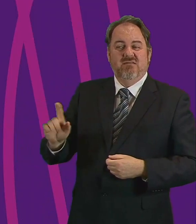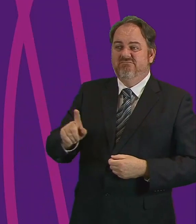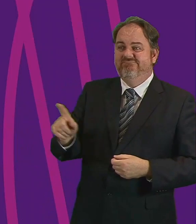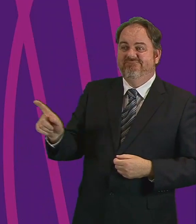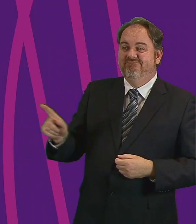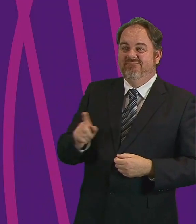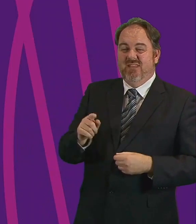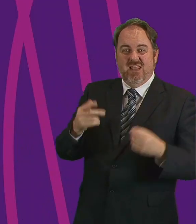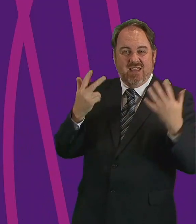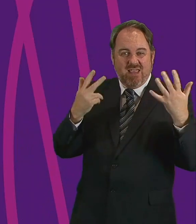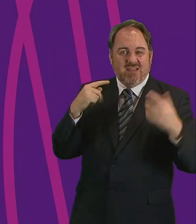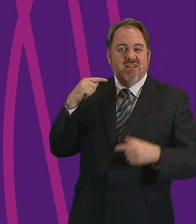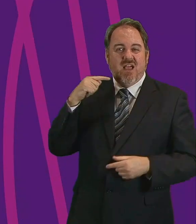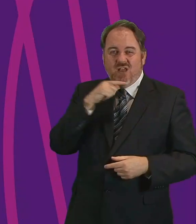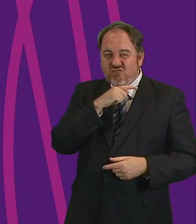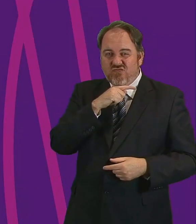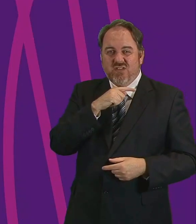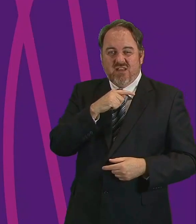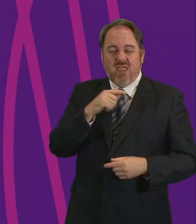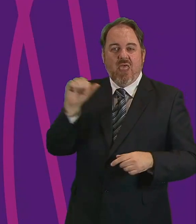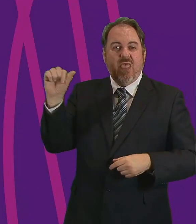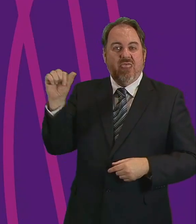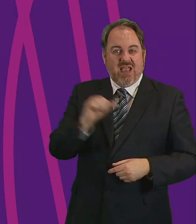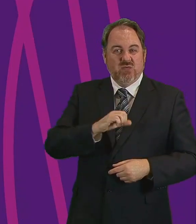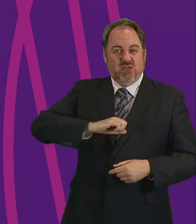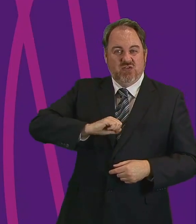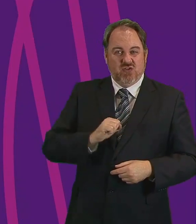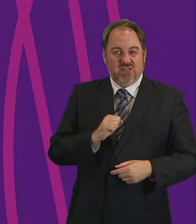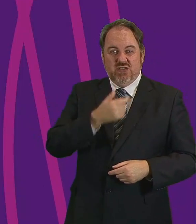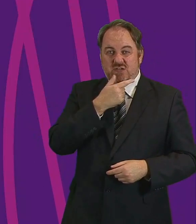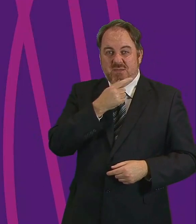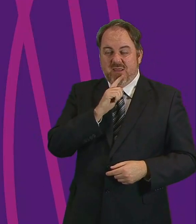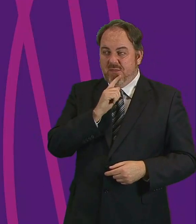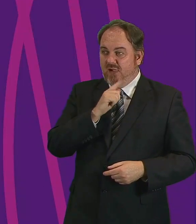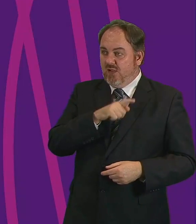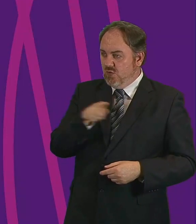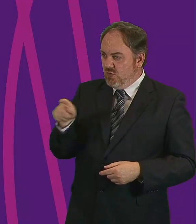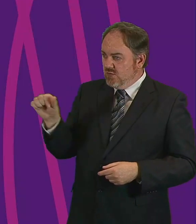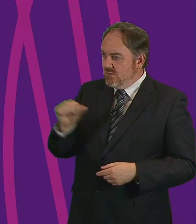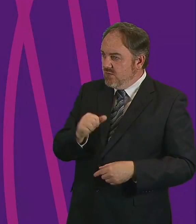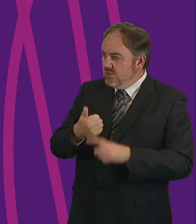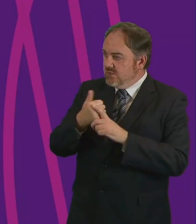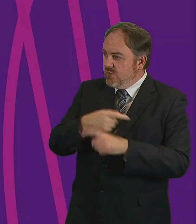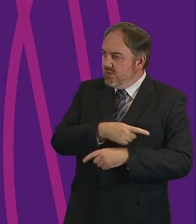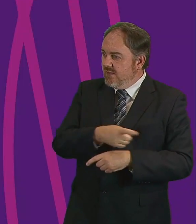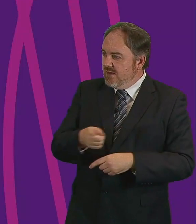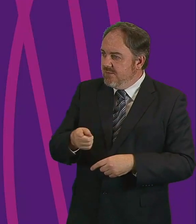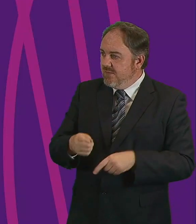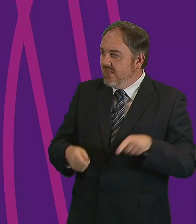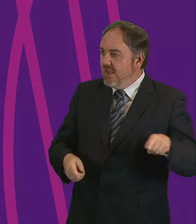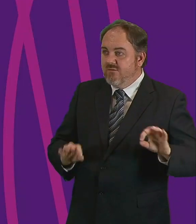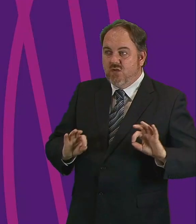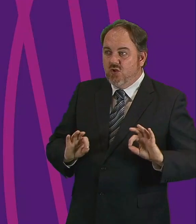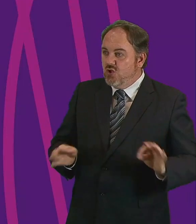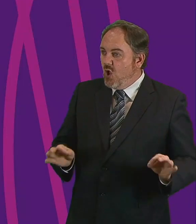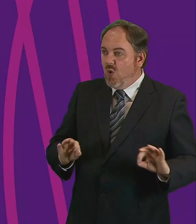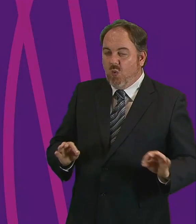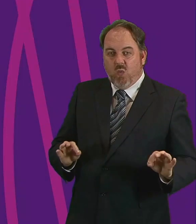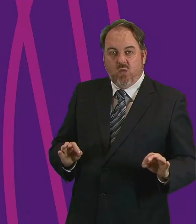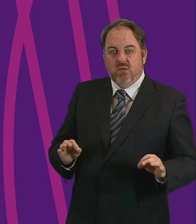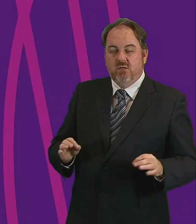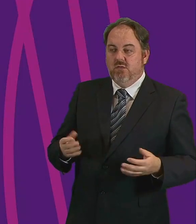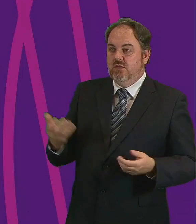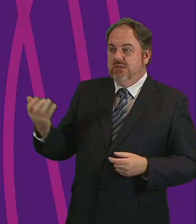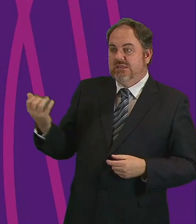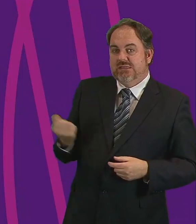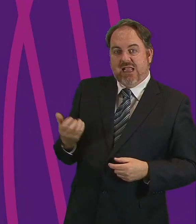those 800,000 Scots that the SNP presumably wish are receiving no furlough at this time.